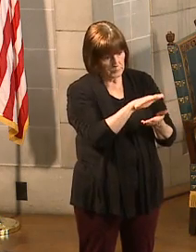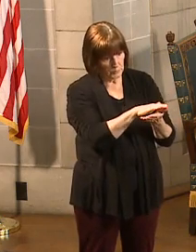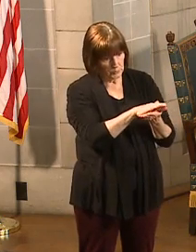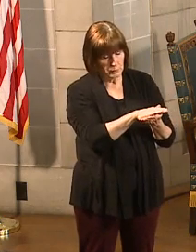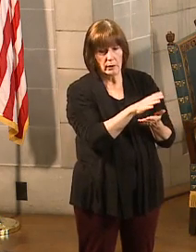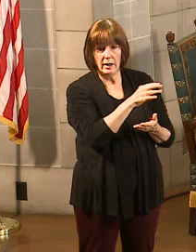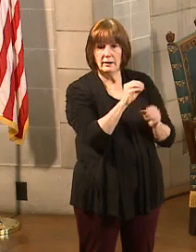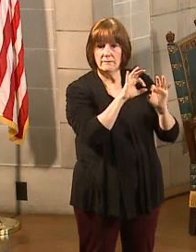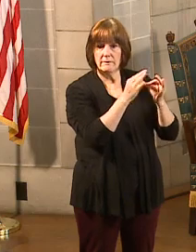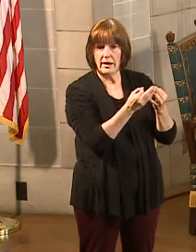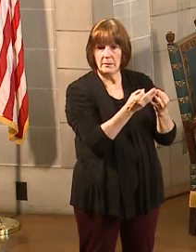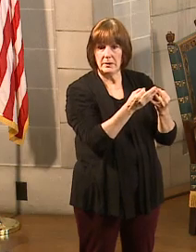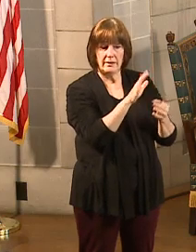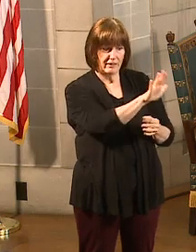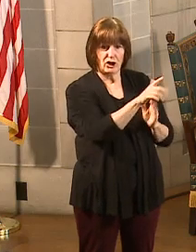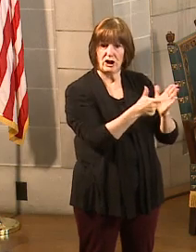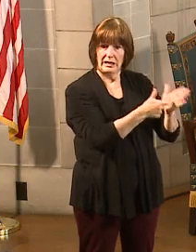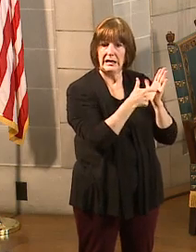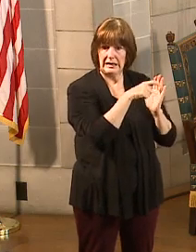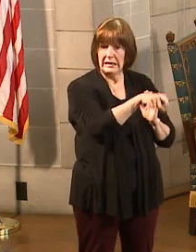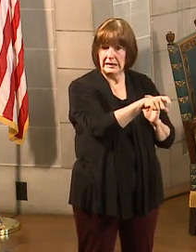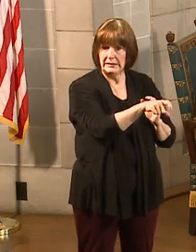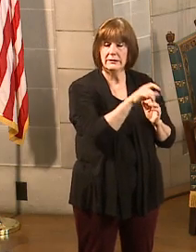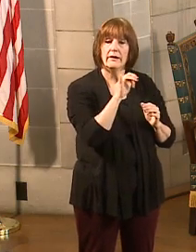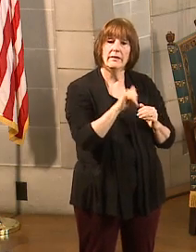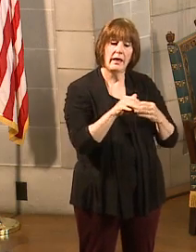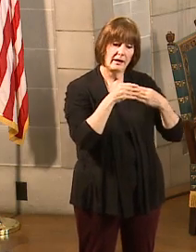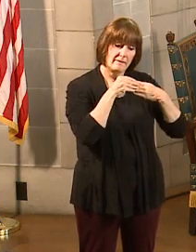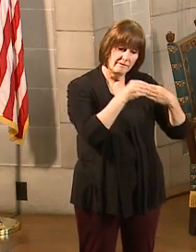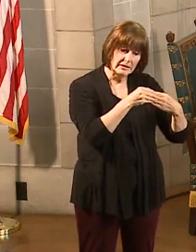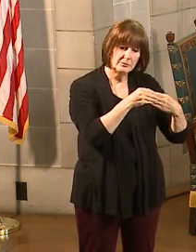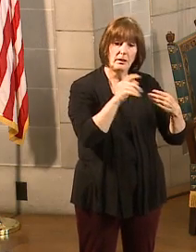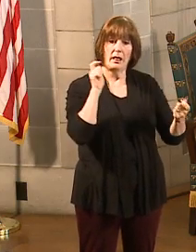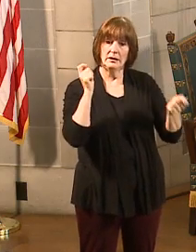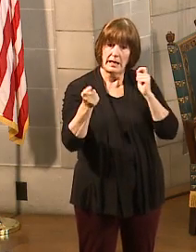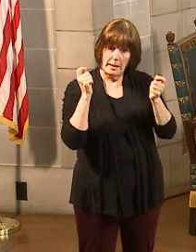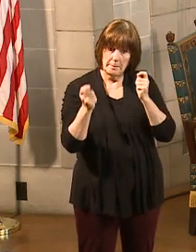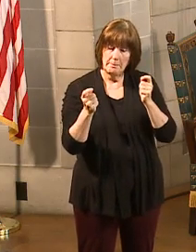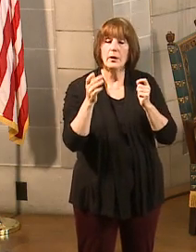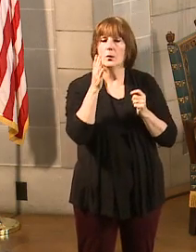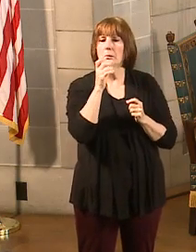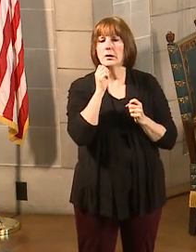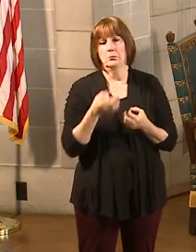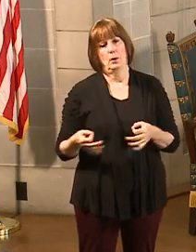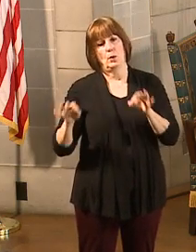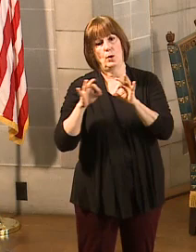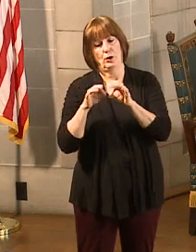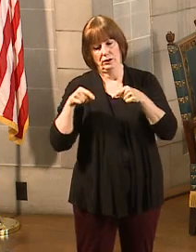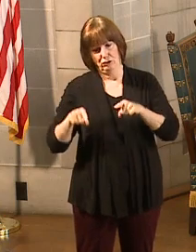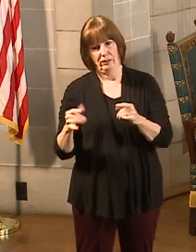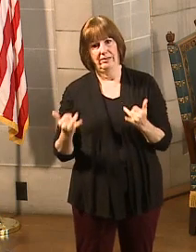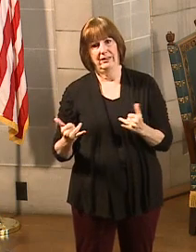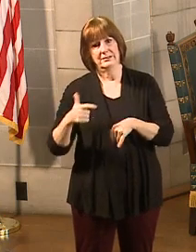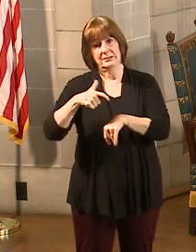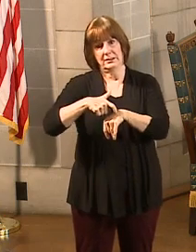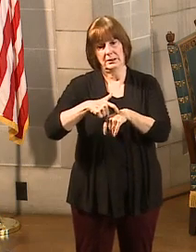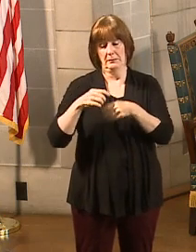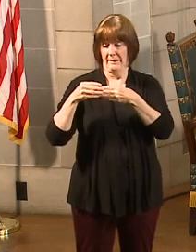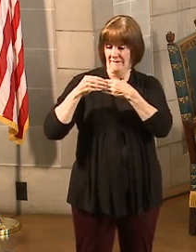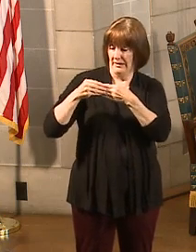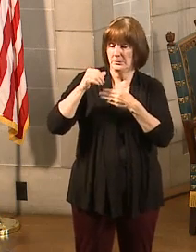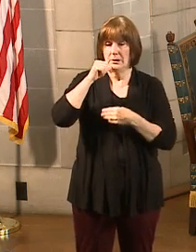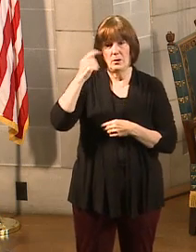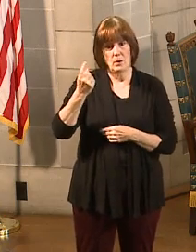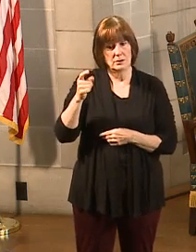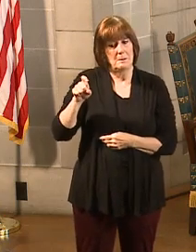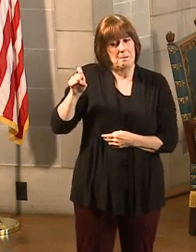in mind. That tradition of agility and adaptability is going to be crucial in these times when flexibility is not